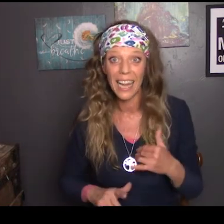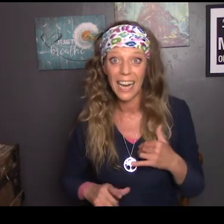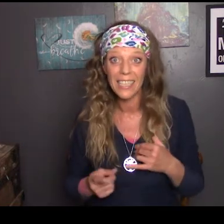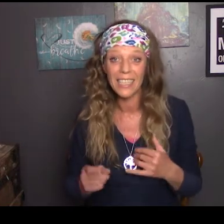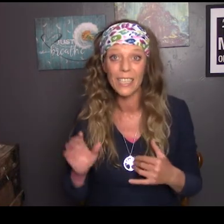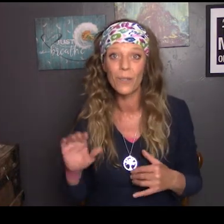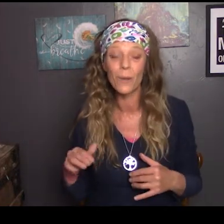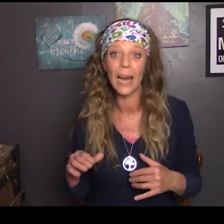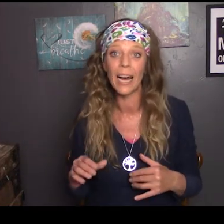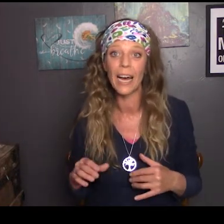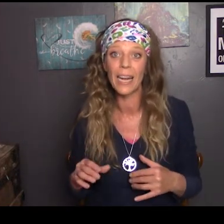last, you can